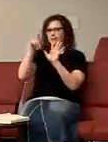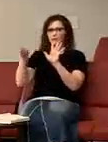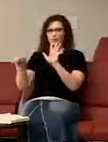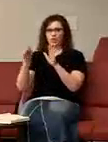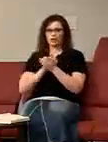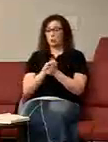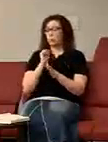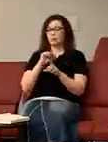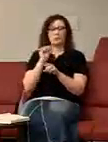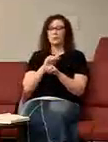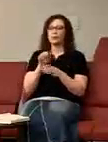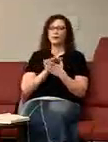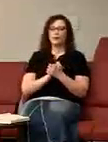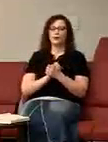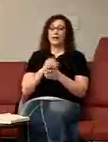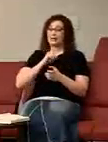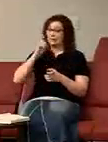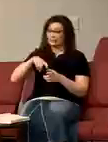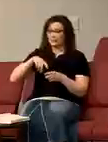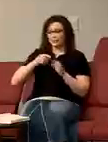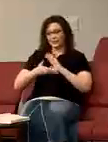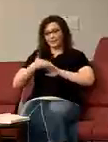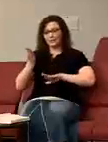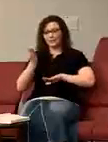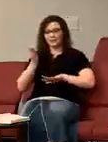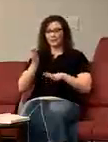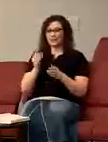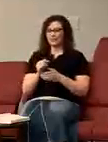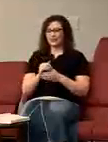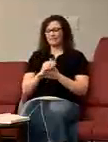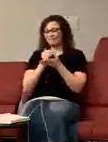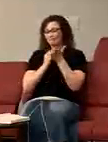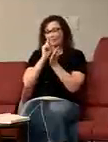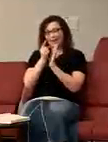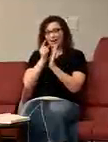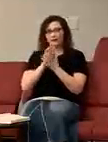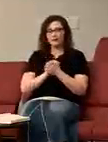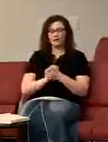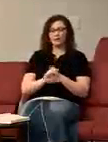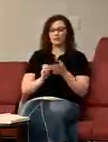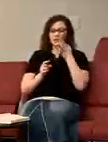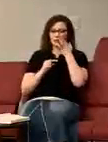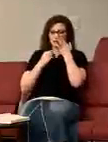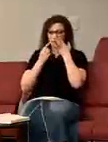working. And it's like, I got to leave in a half an hour. And I told my wife, I said, you know, I'm going to have to cancel the jail